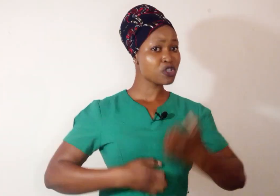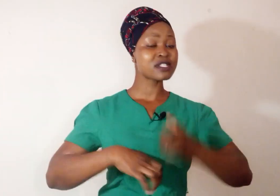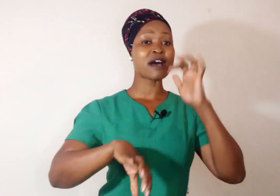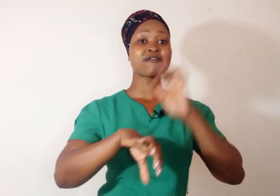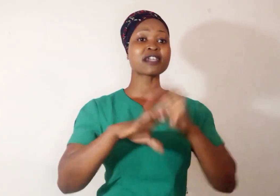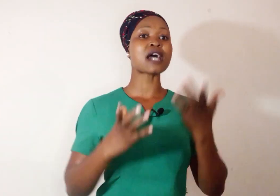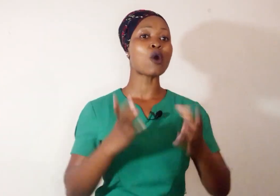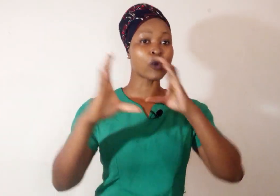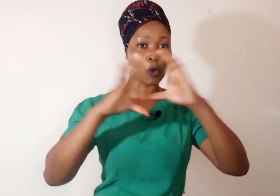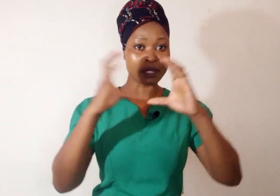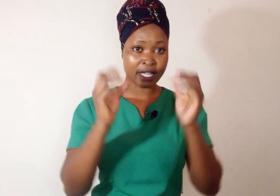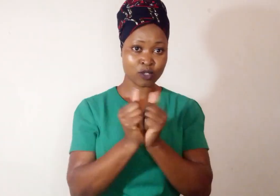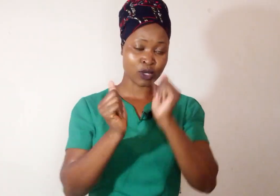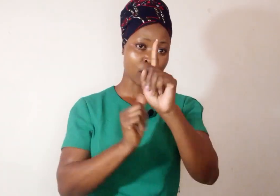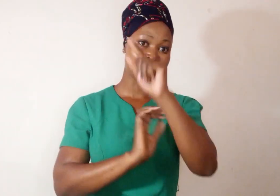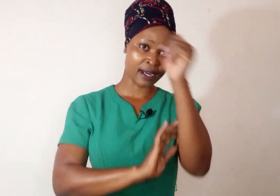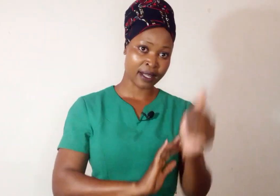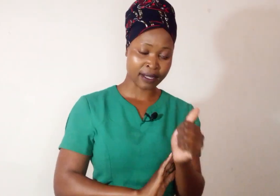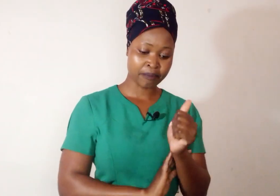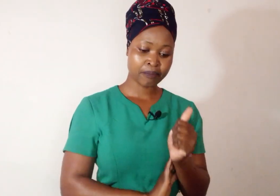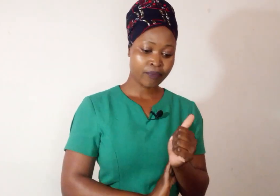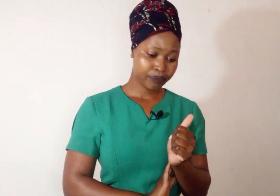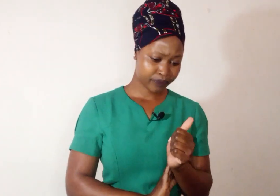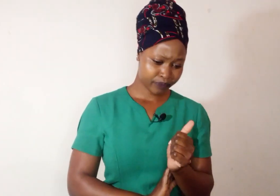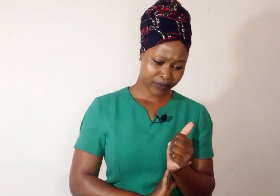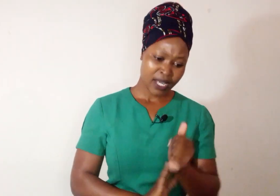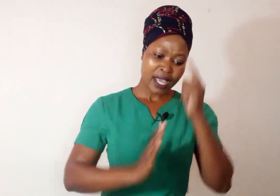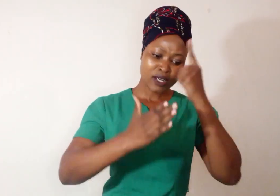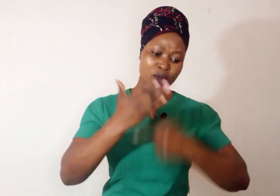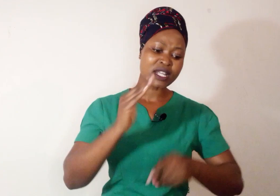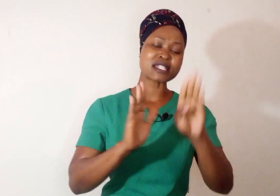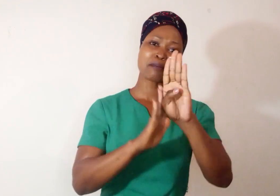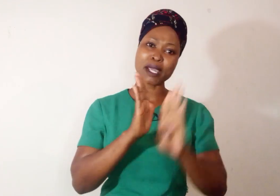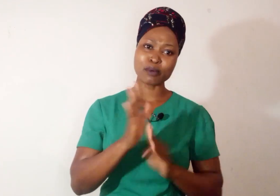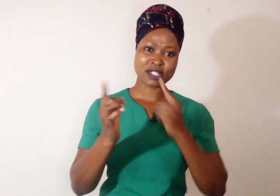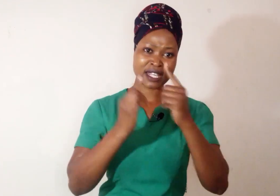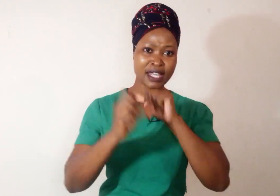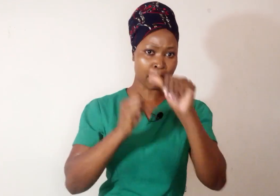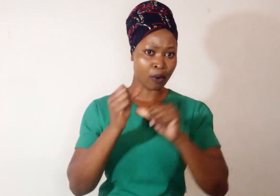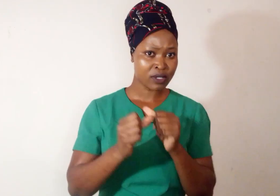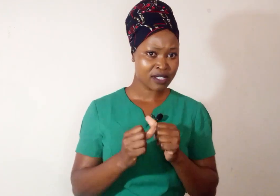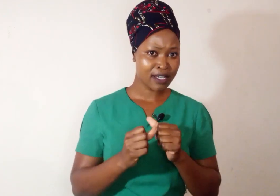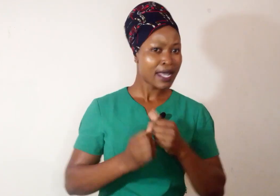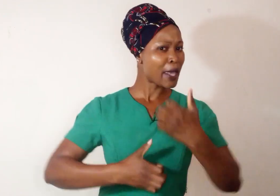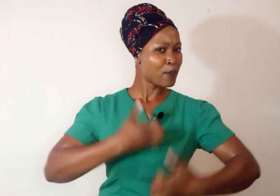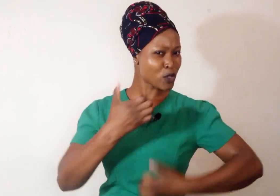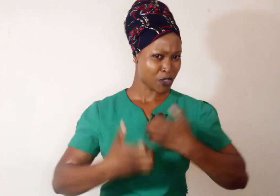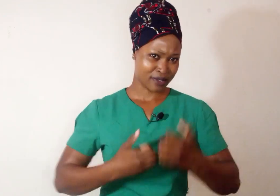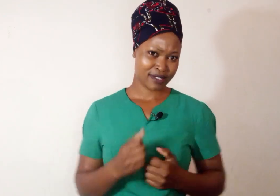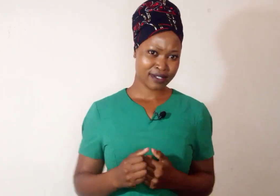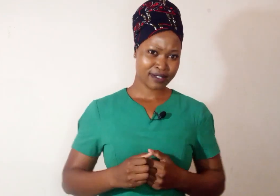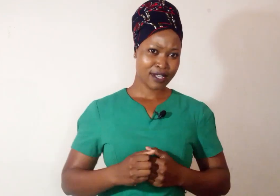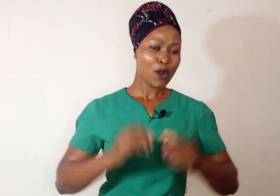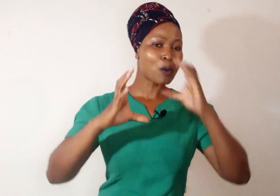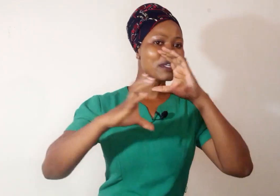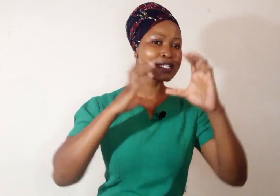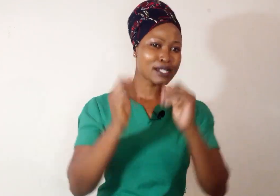emotions affect how we communicate with one another. And what does the Bible say about emotions?